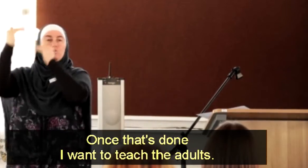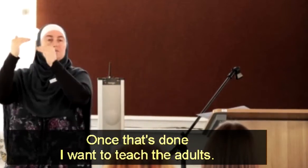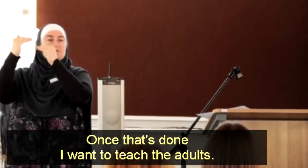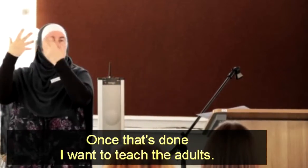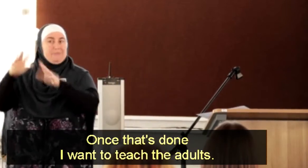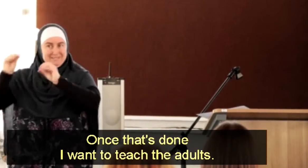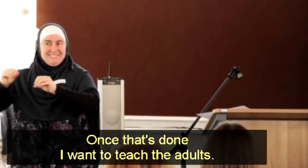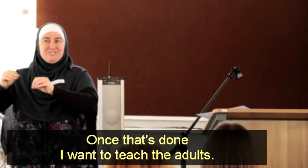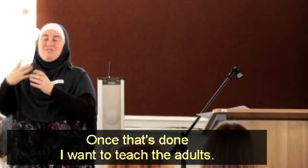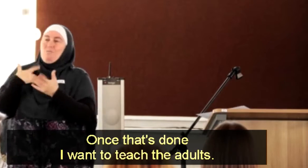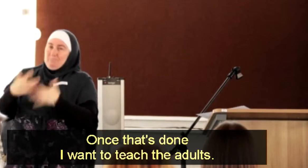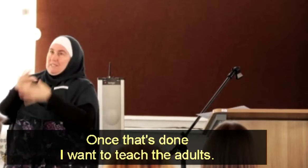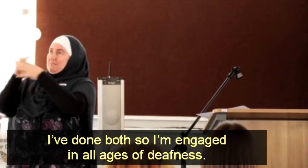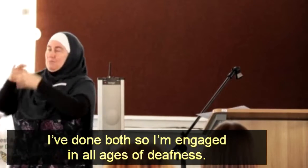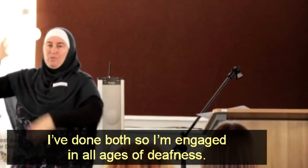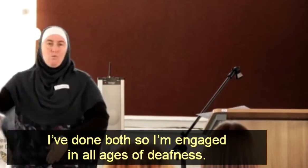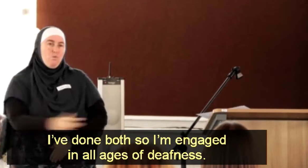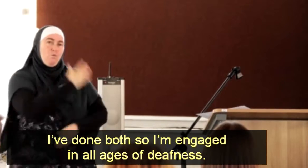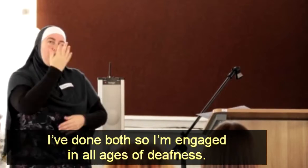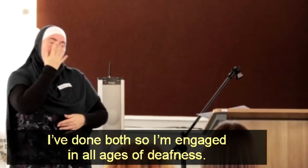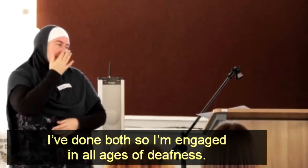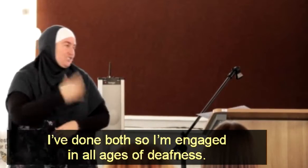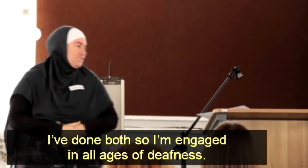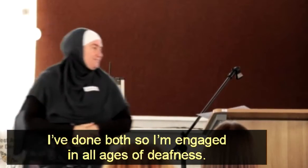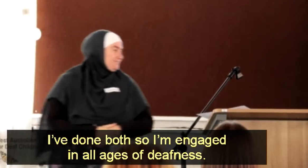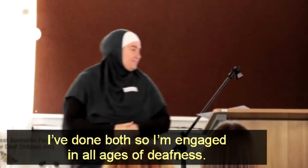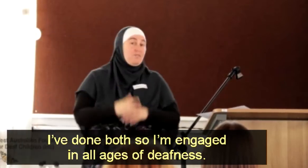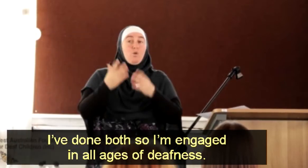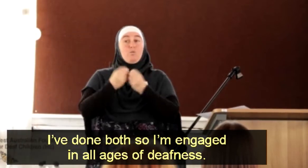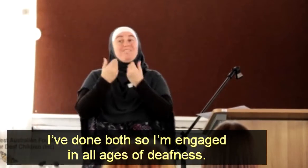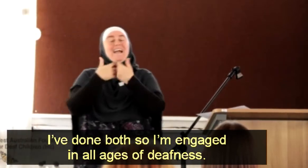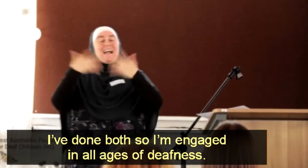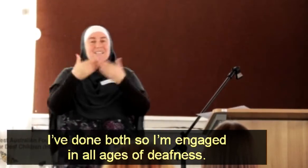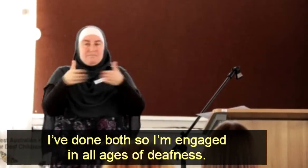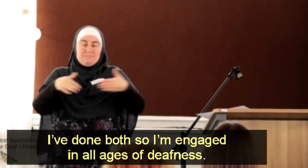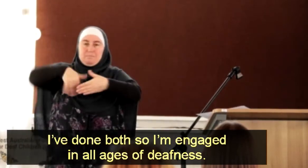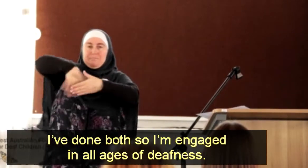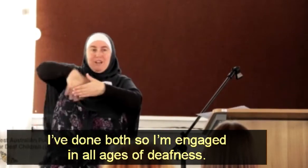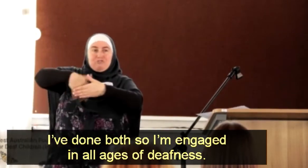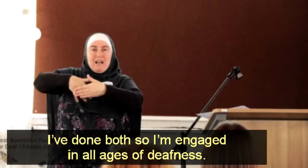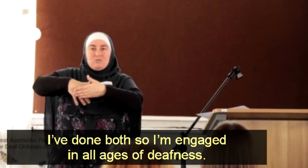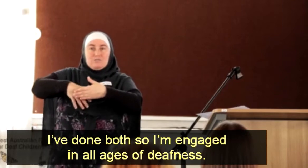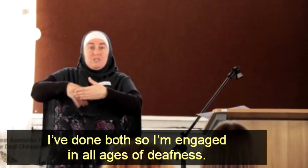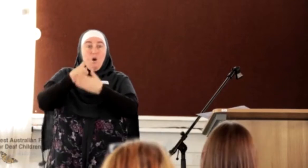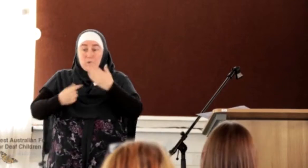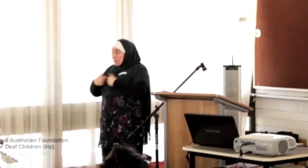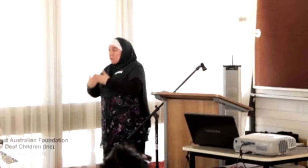to teach the adults. So I've done both. So I'm engaged in all ages of deafness.